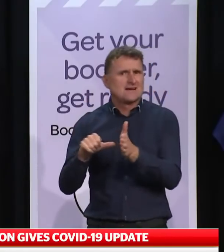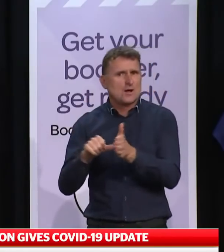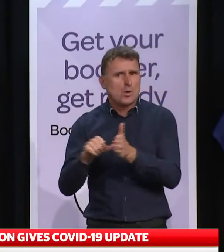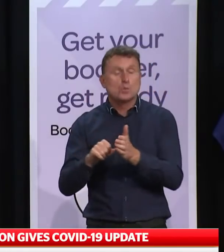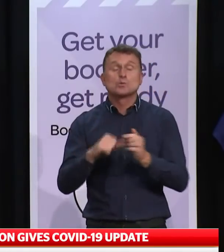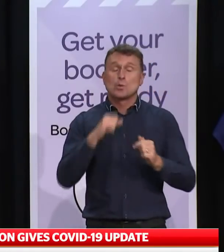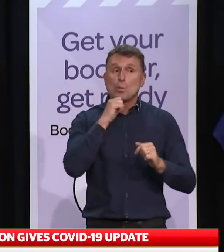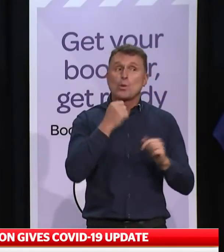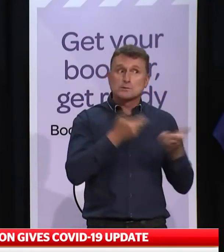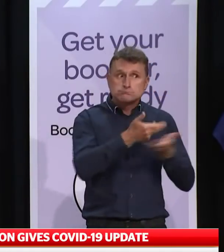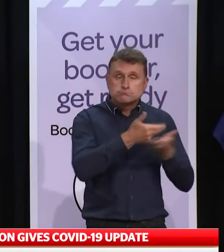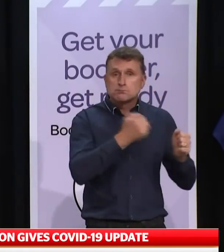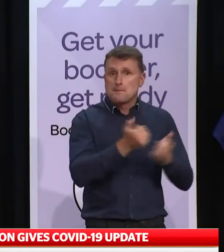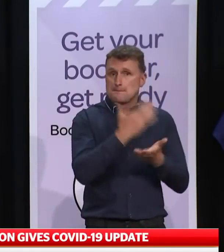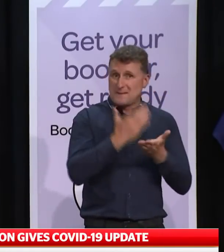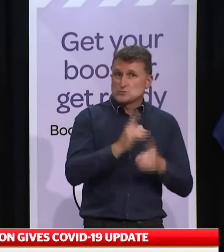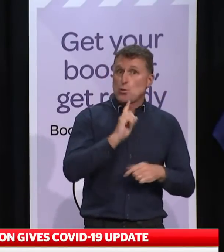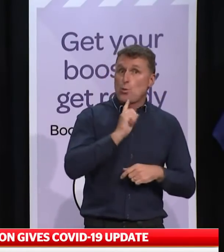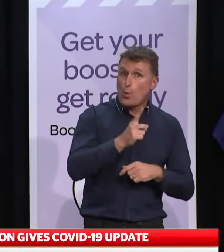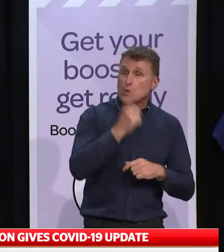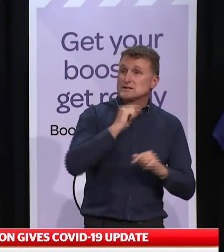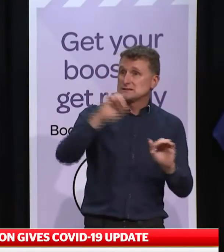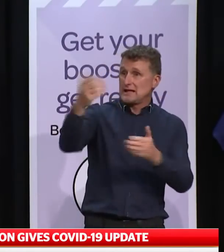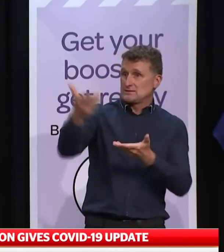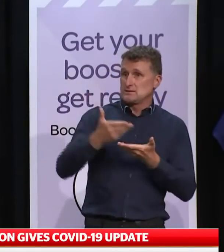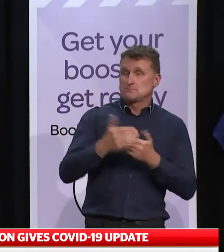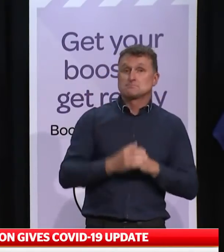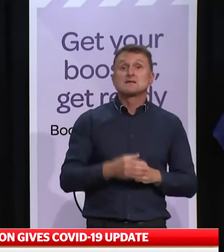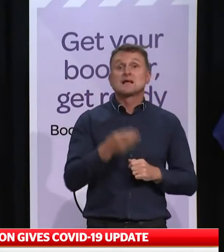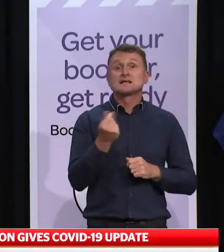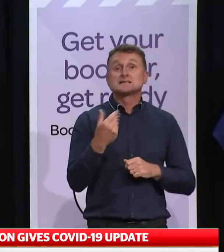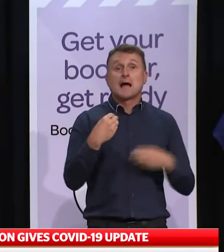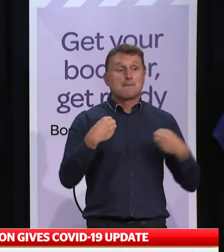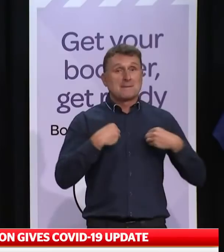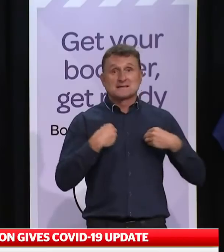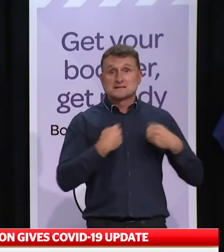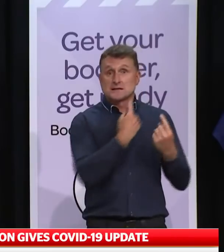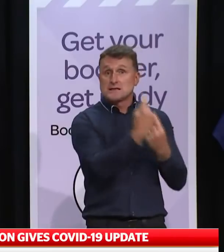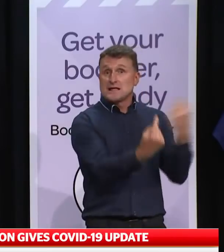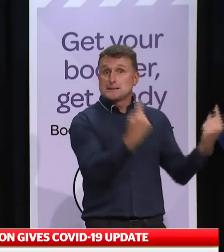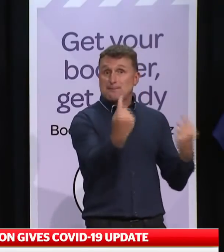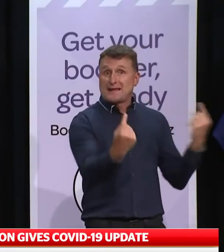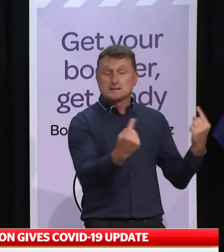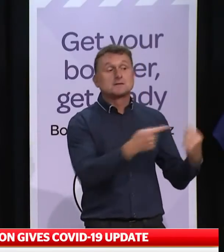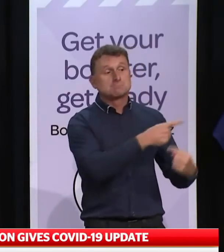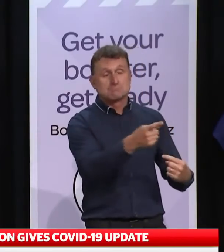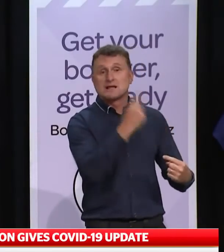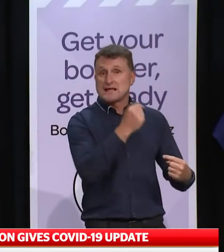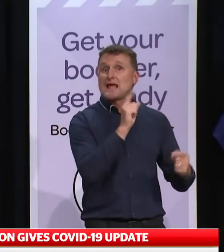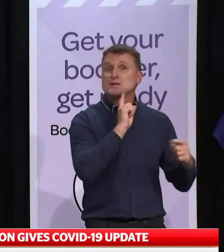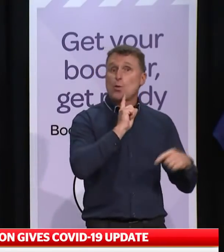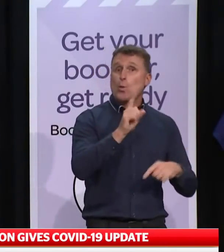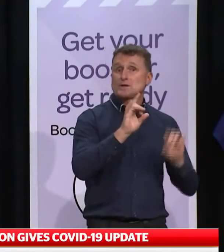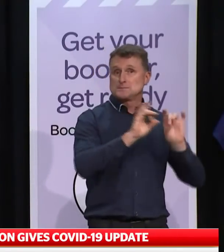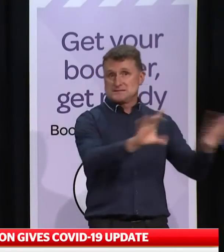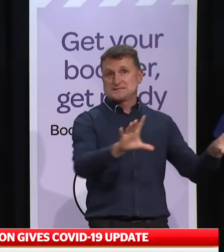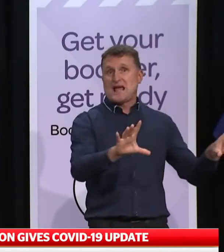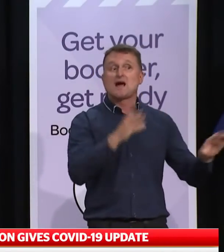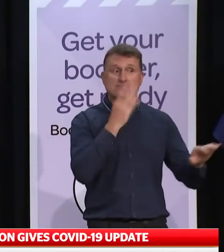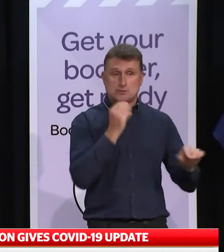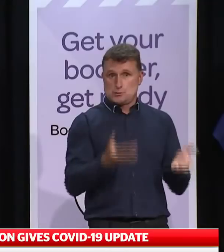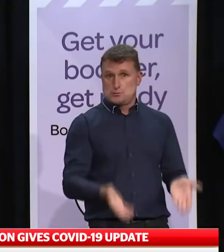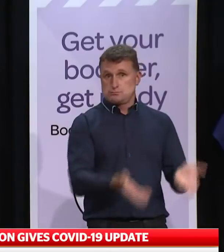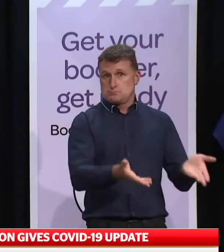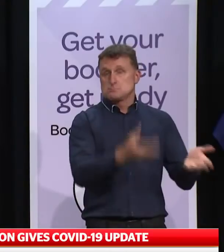orders are met. To be clear, businesses bringing in their own rapid antigen tests can continue to do so and use them how they like.